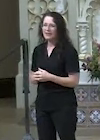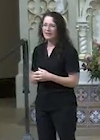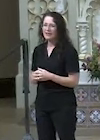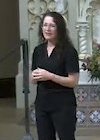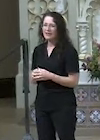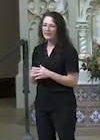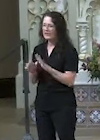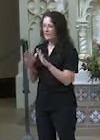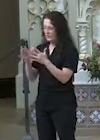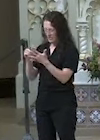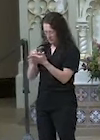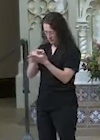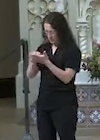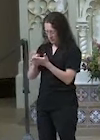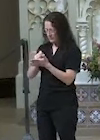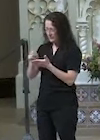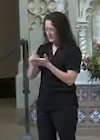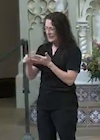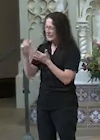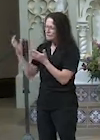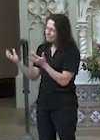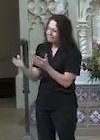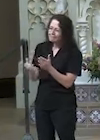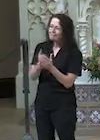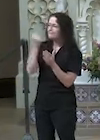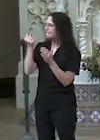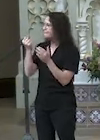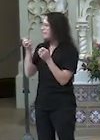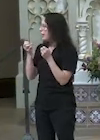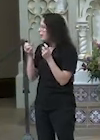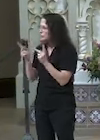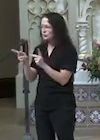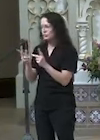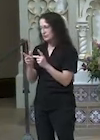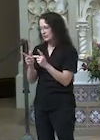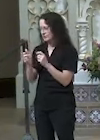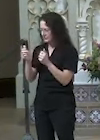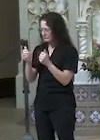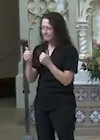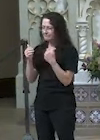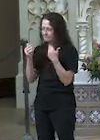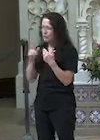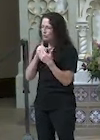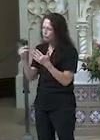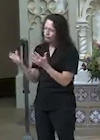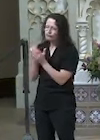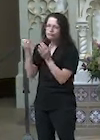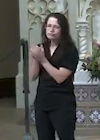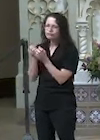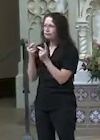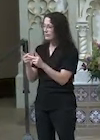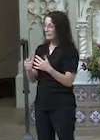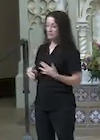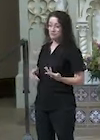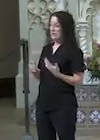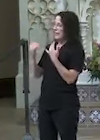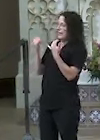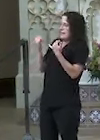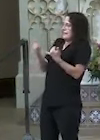making the most of the opportunities before us. Now is a beautiful